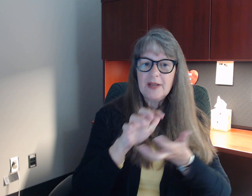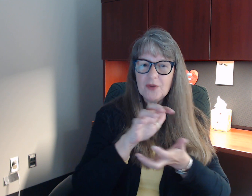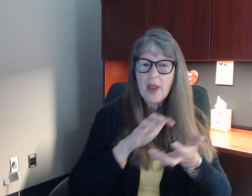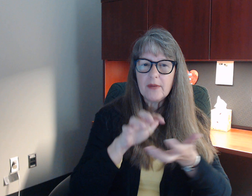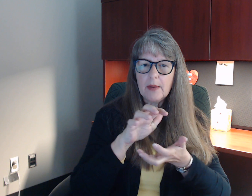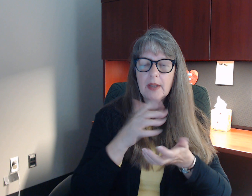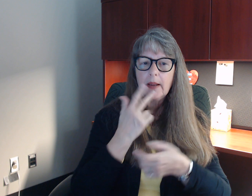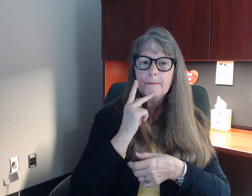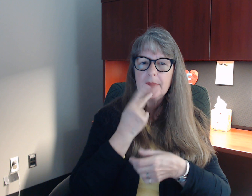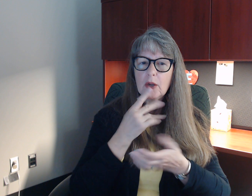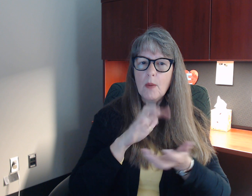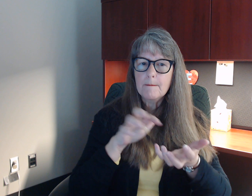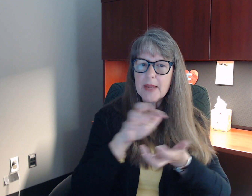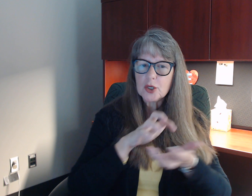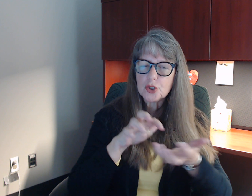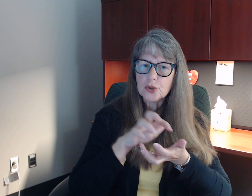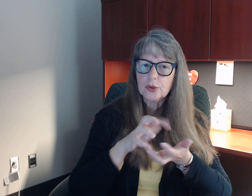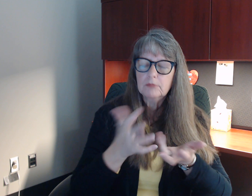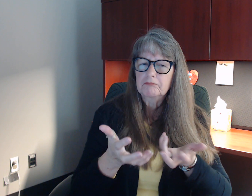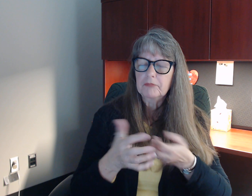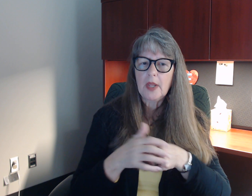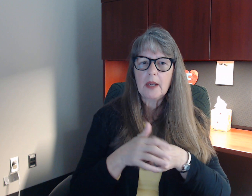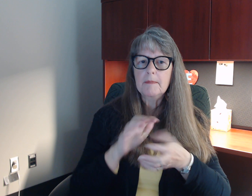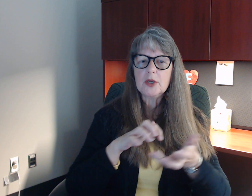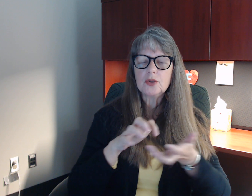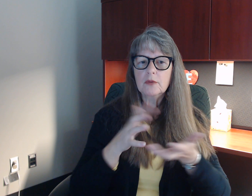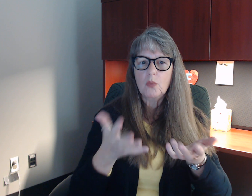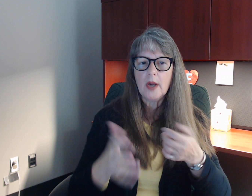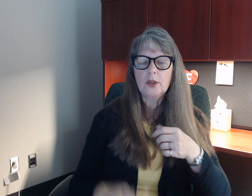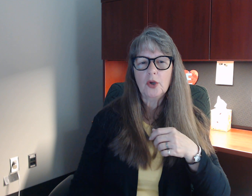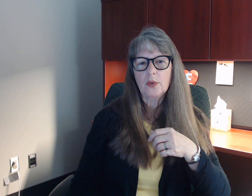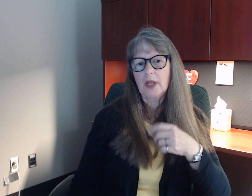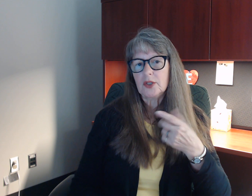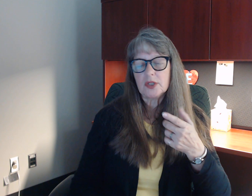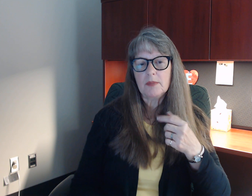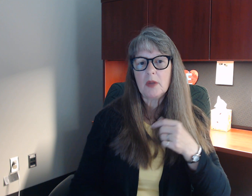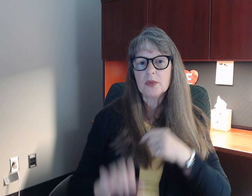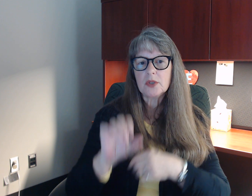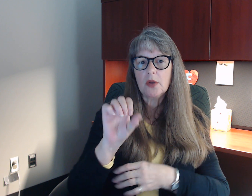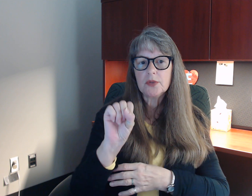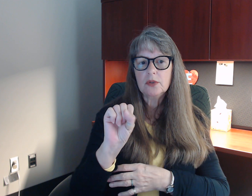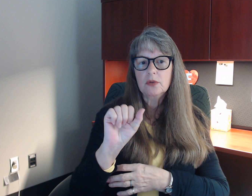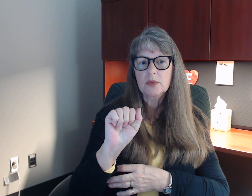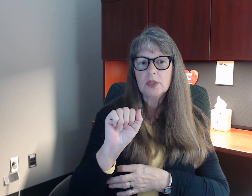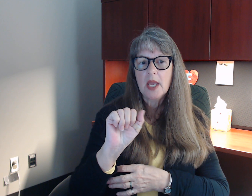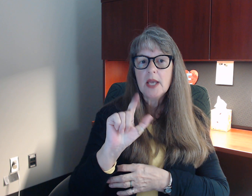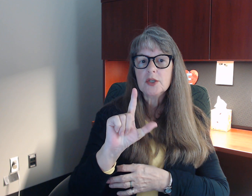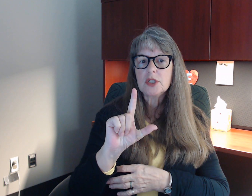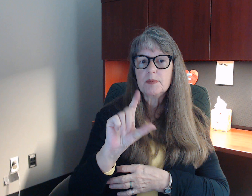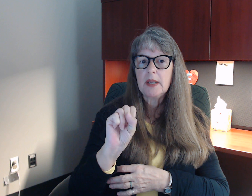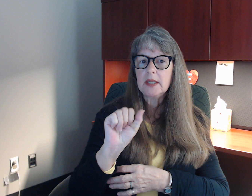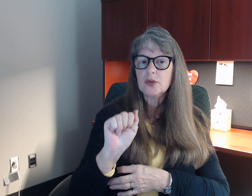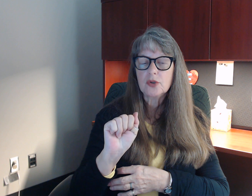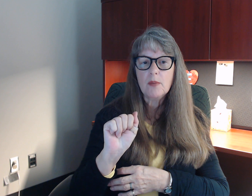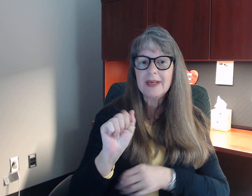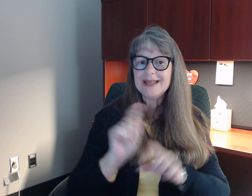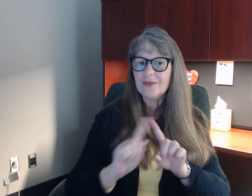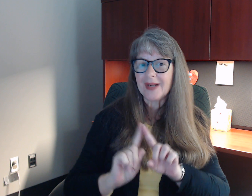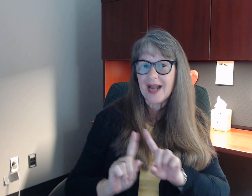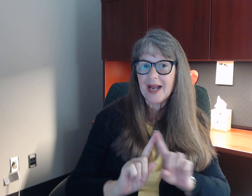had like a pickle mixture, like a mixture of what, and like the same thing with salsa, you would spell it, because there's so many different